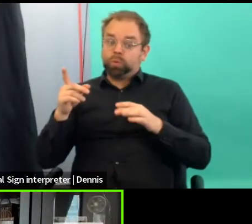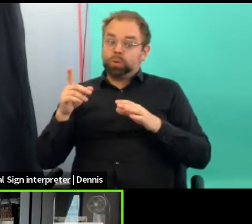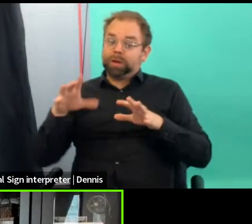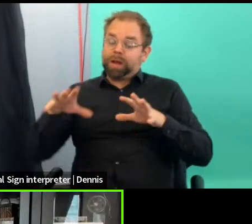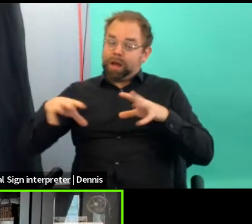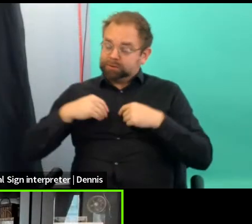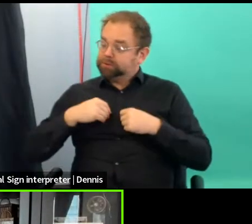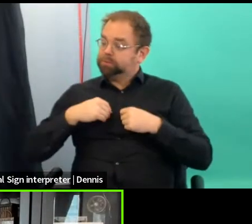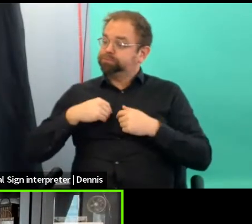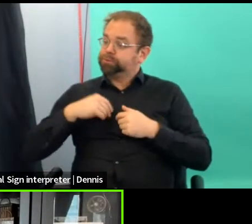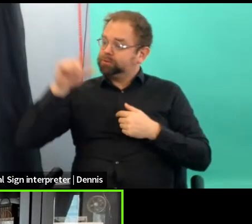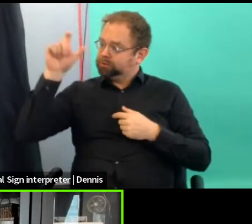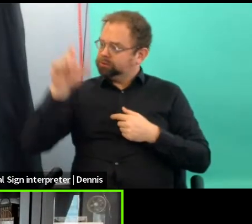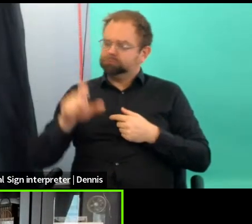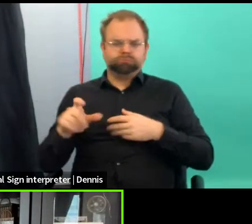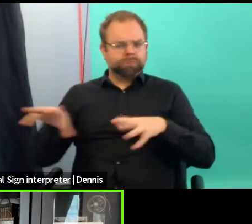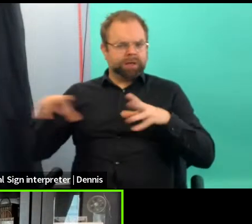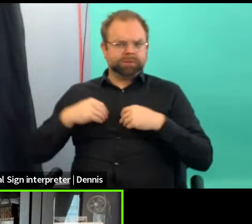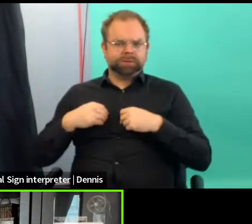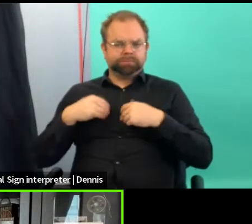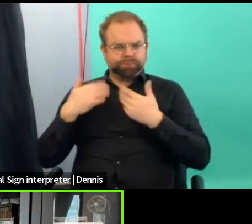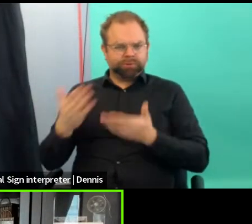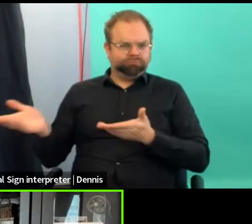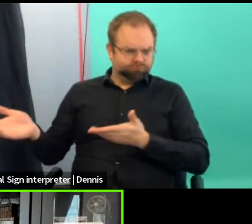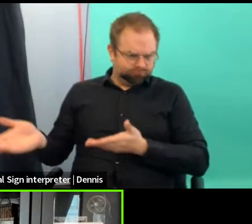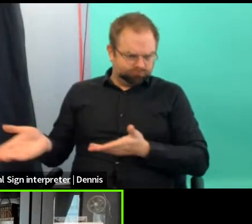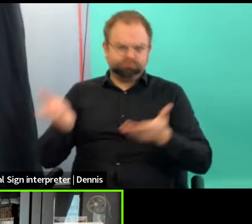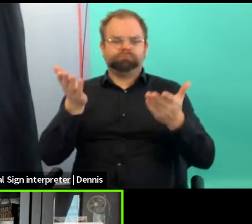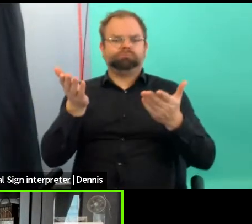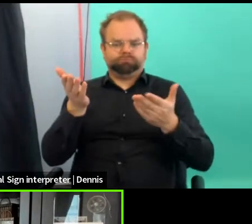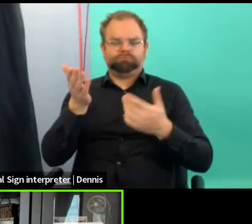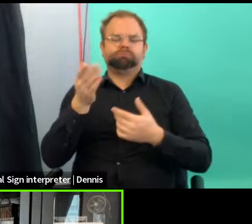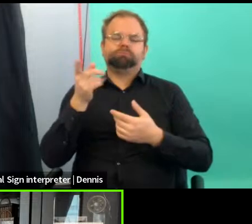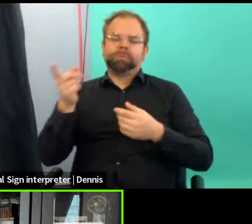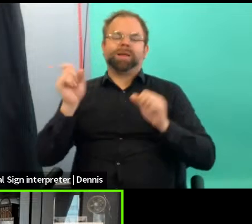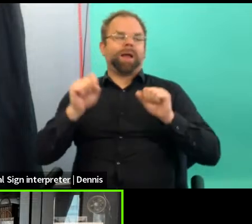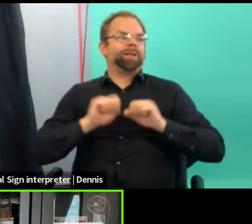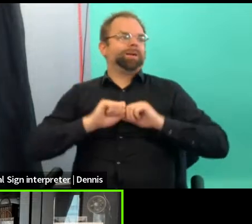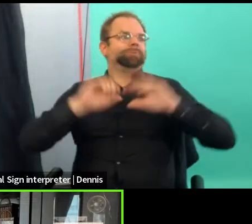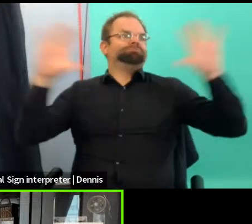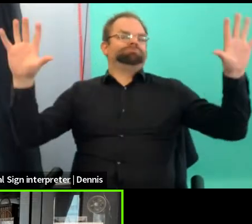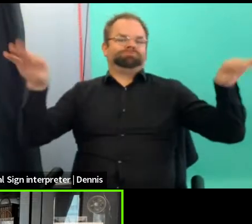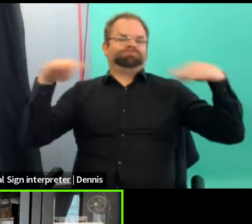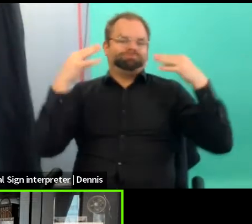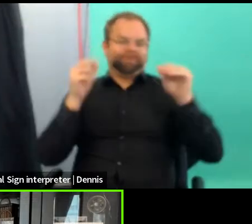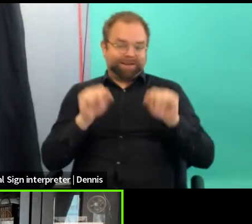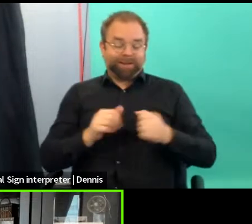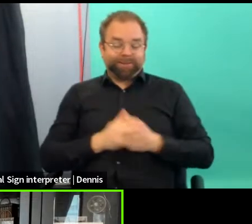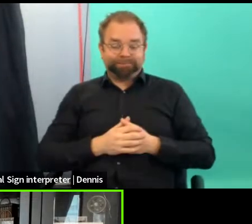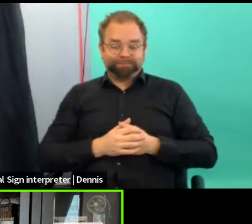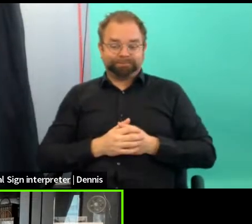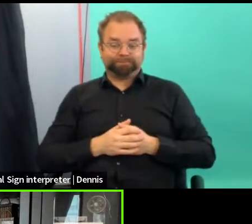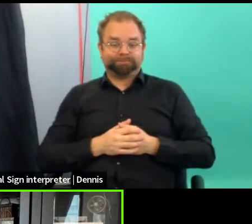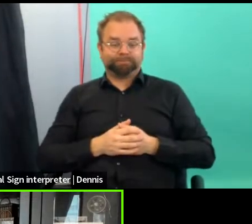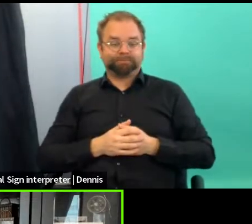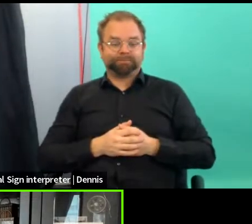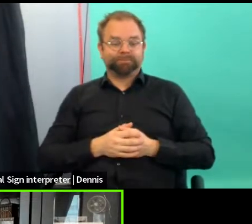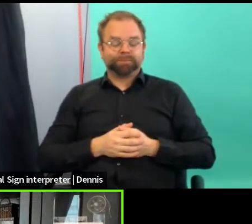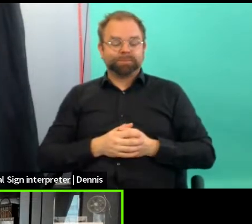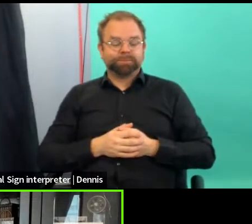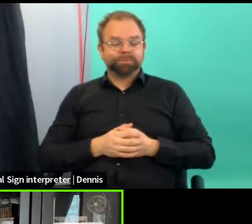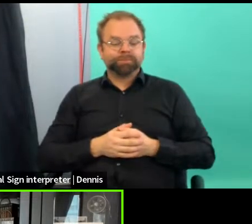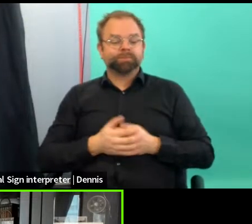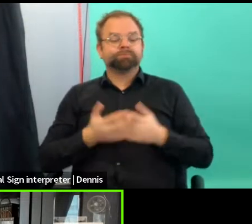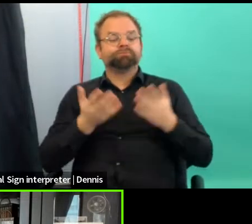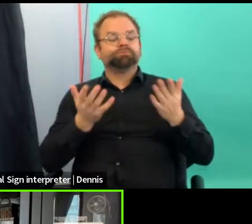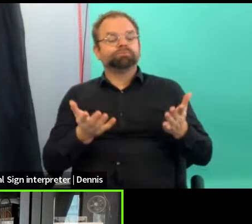So that gives you a little bit of an idea of sort of my motivation, I think, in a sense. And, you know, my goal for every kid is